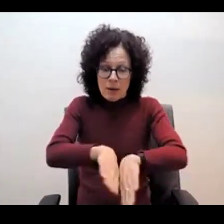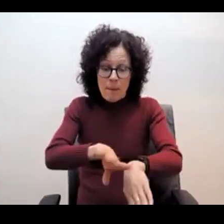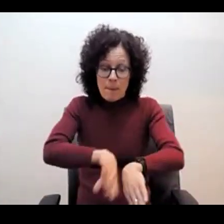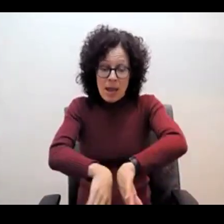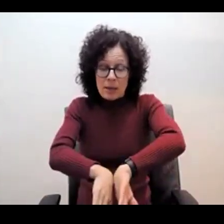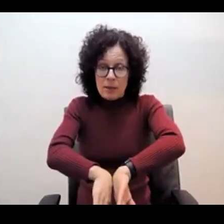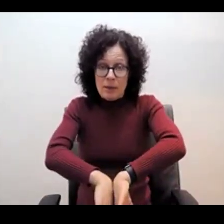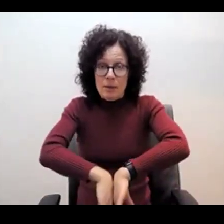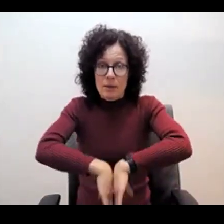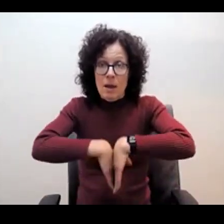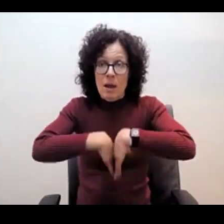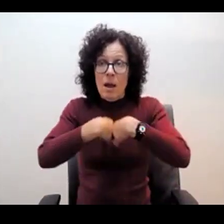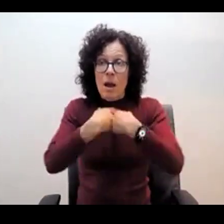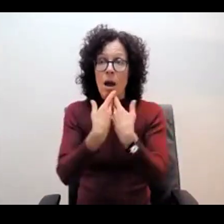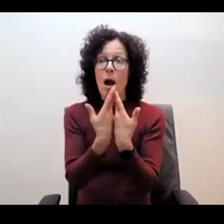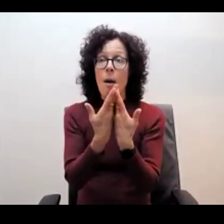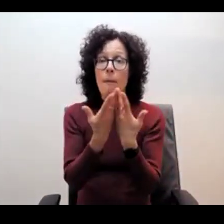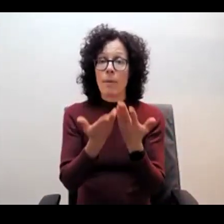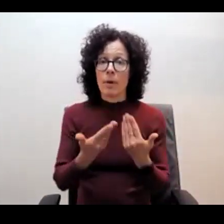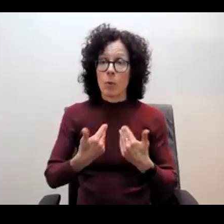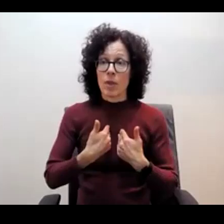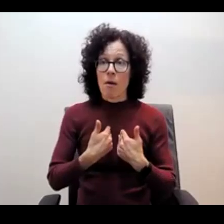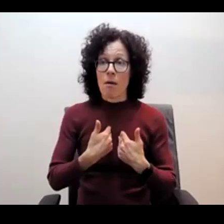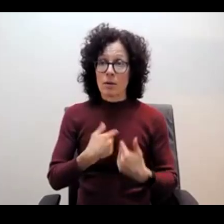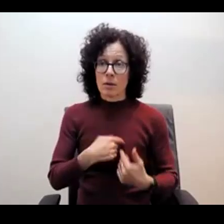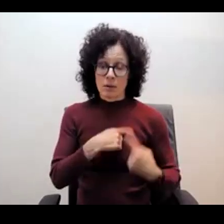the spine to the heart.